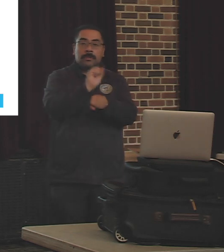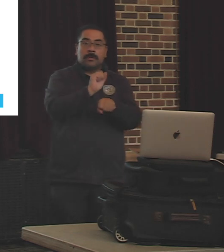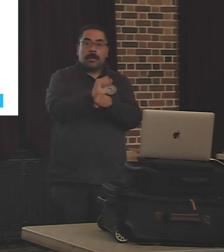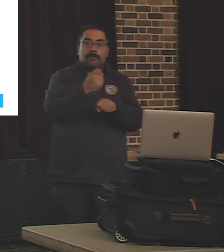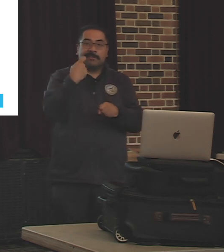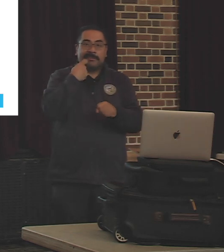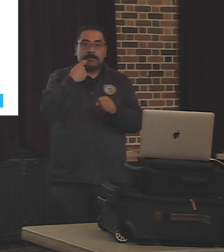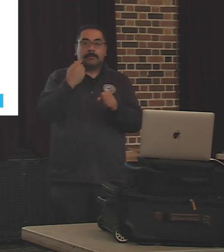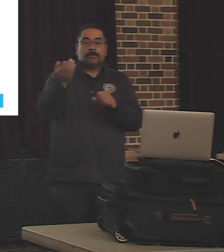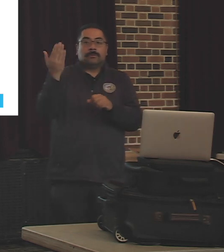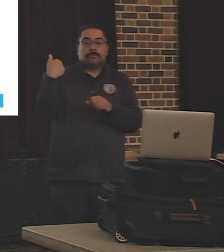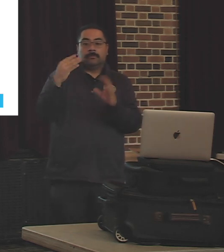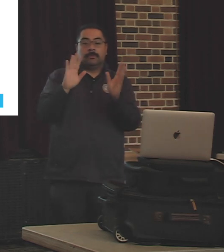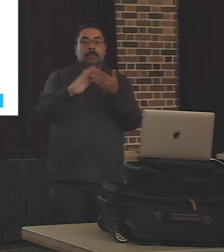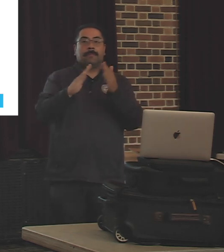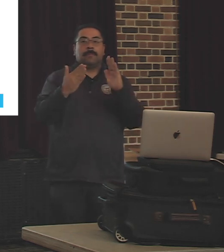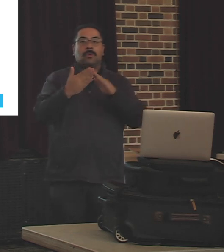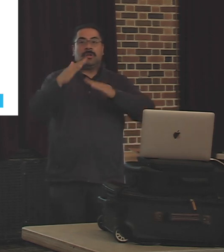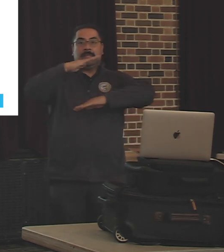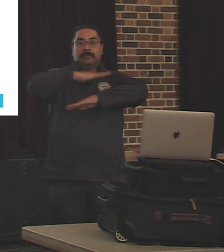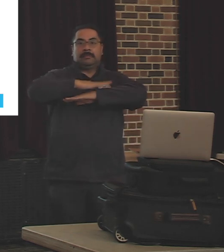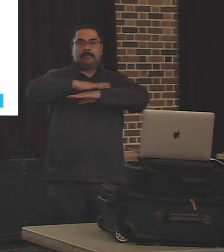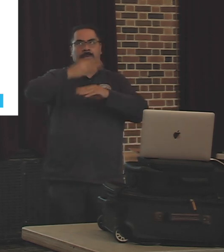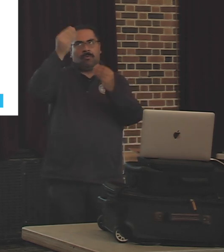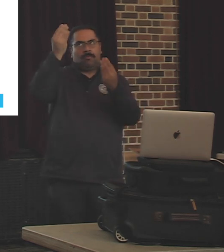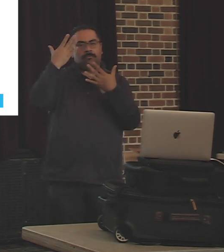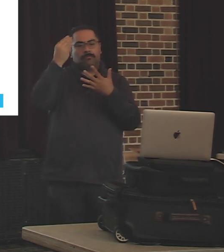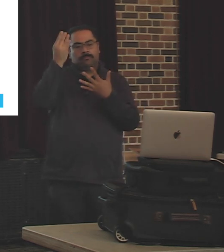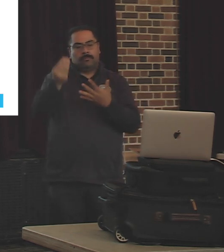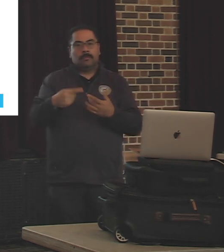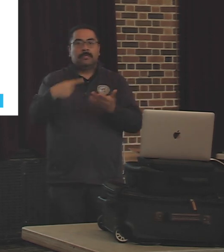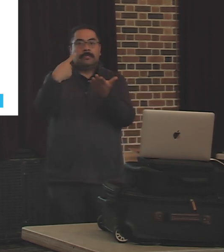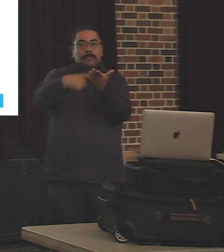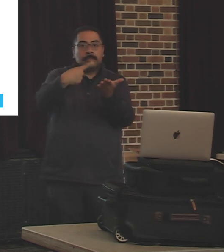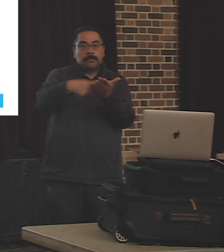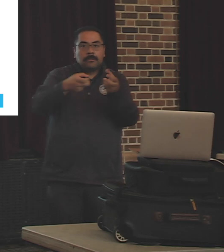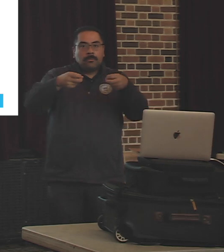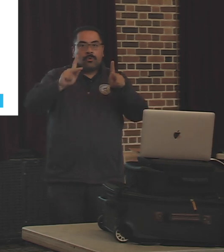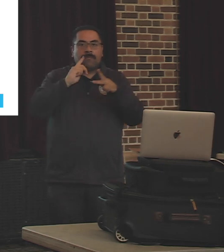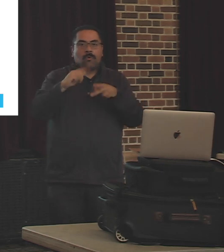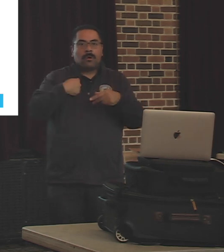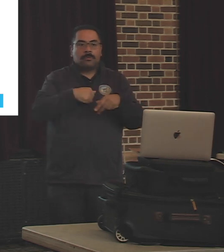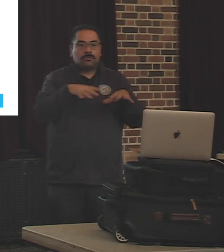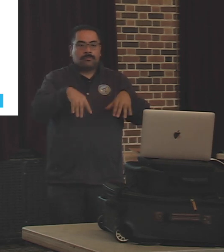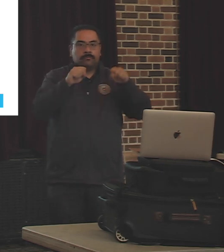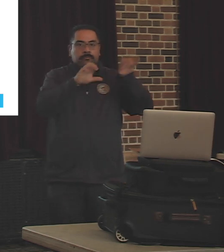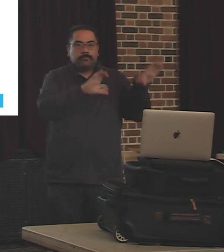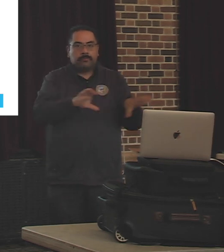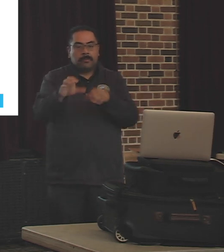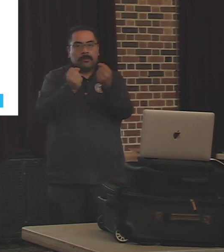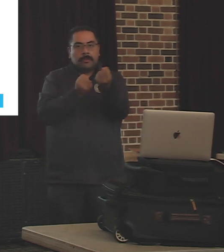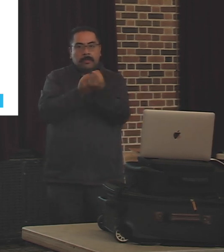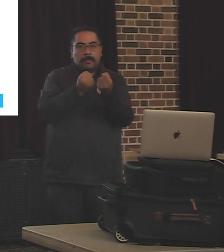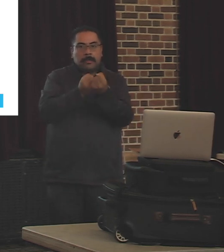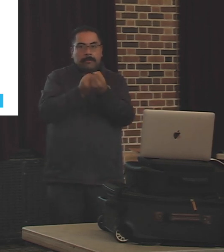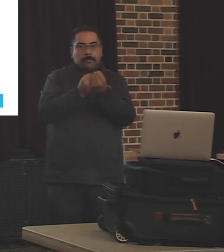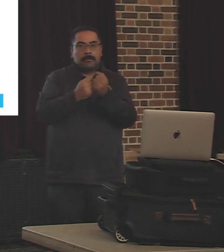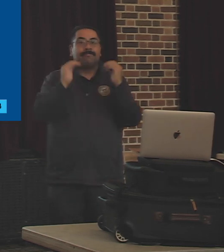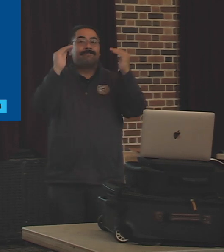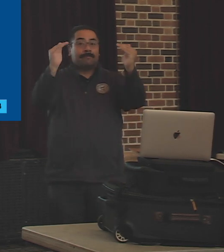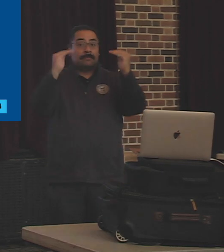past community tables, discuss opportunities for actions and advocacy efforts. Next